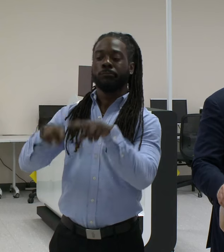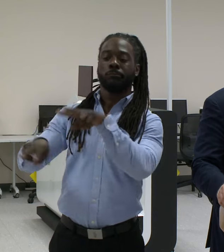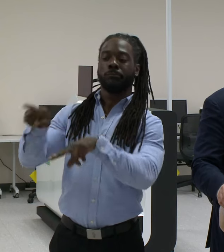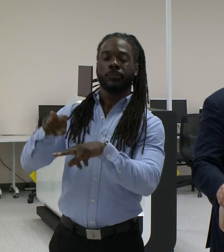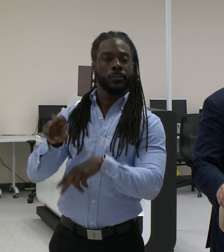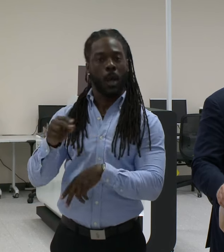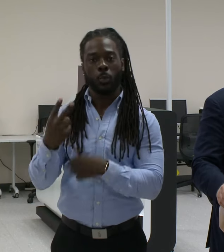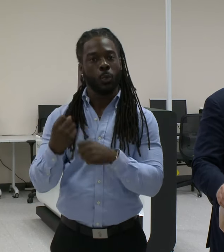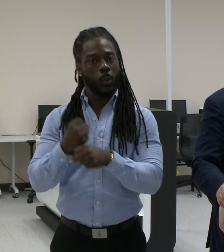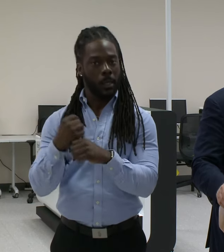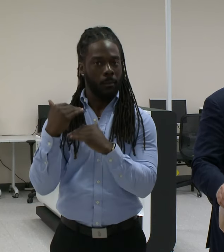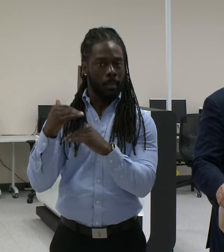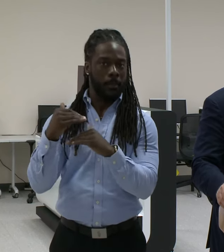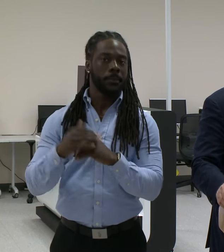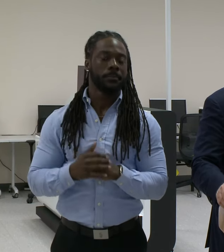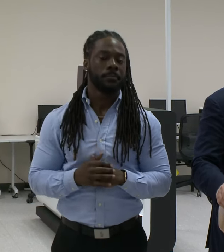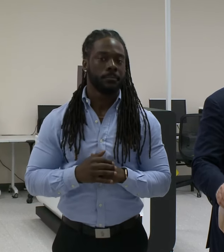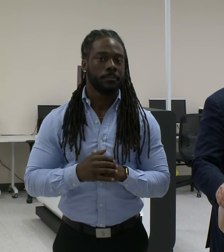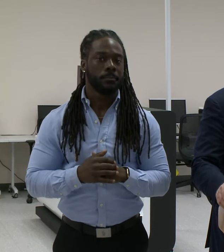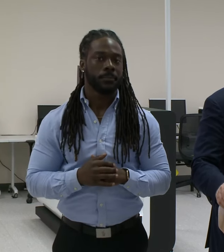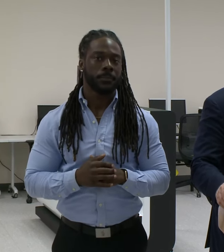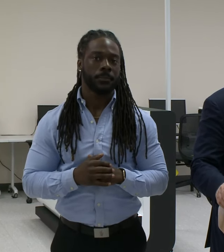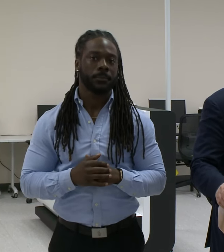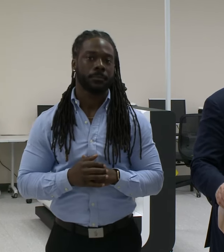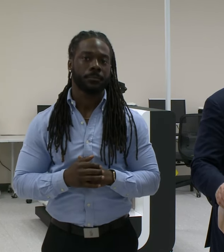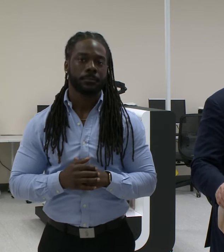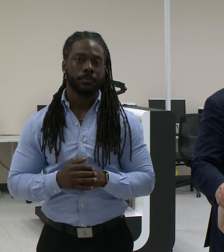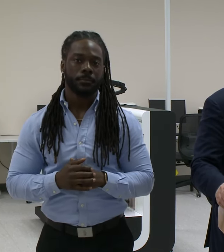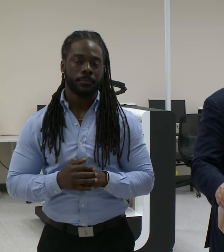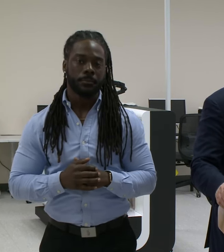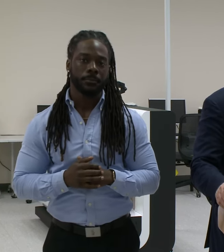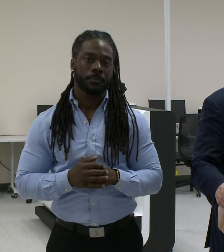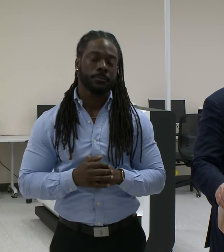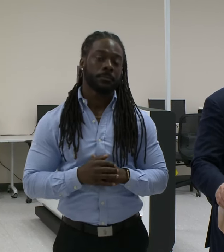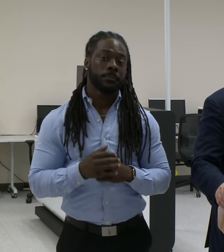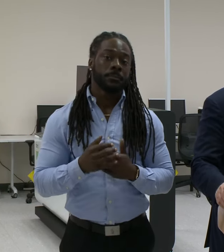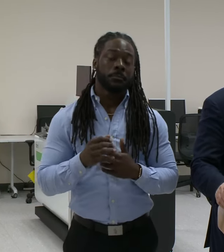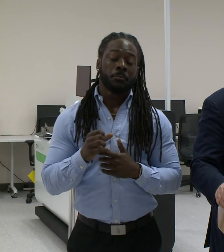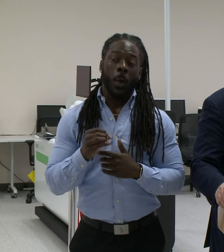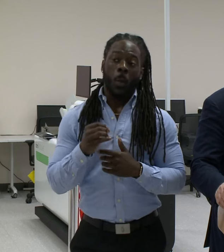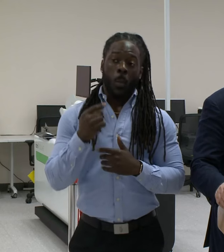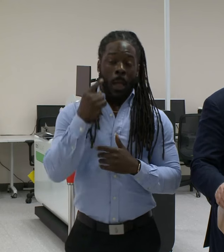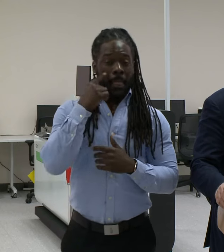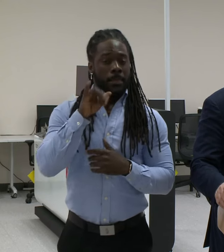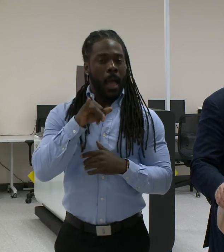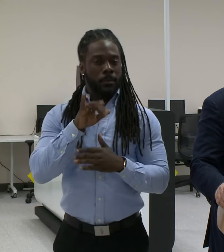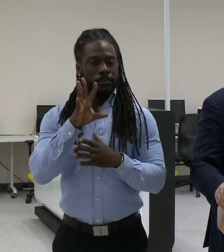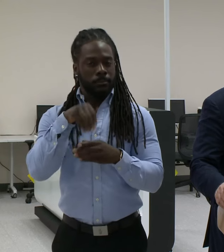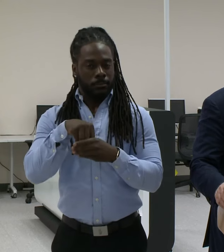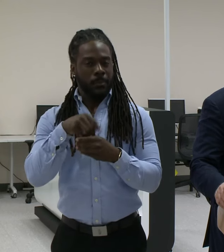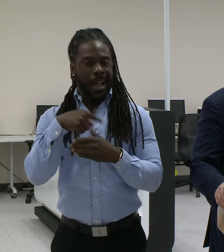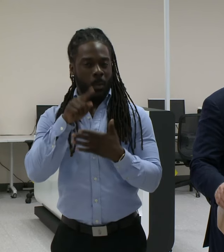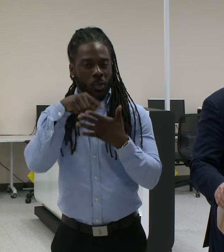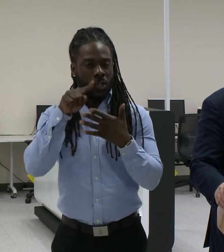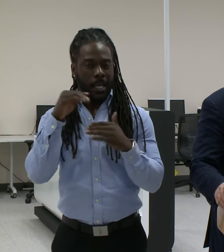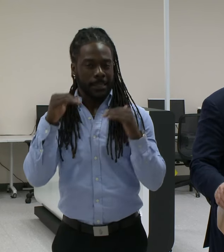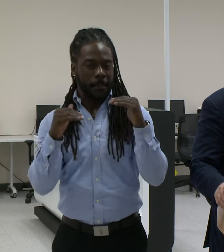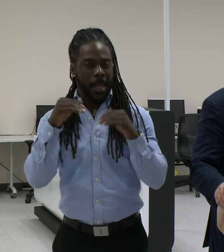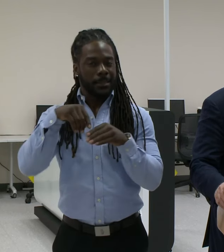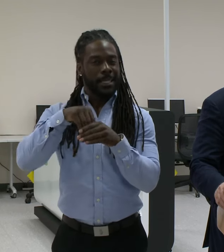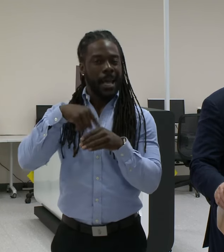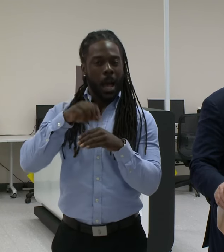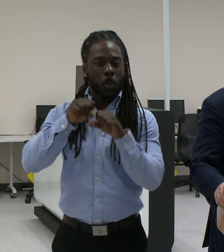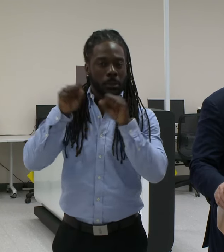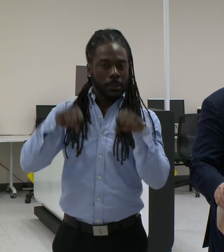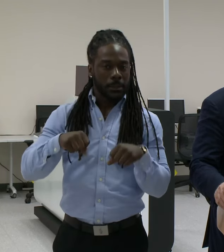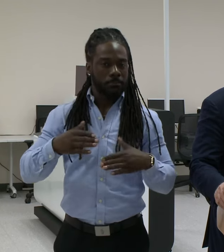to one branch of government or one part of one branch of government. So it's part of the checks and balances in our system, and I'm really glad to